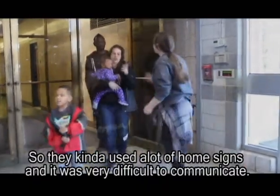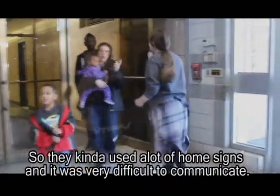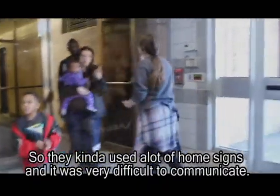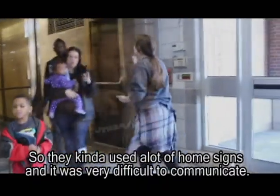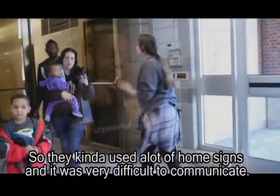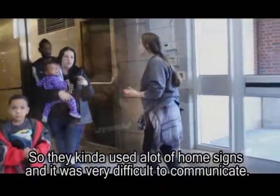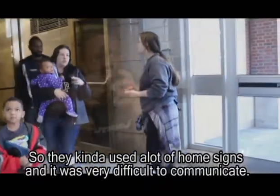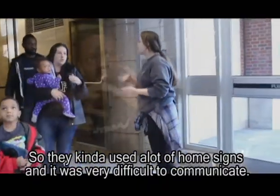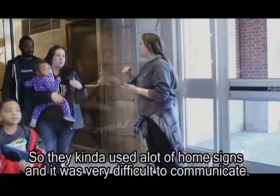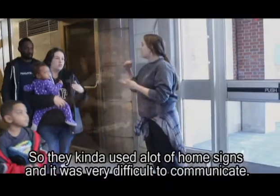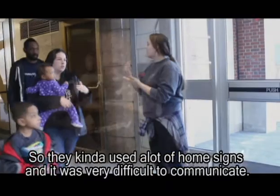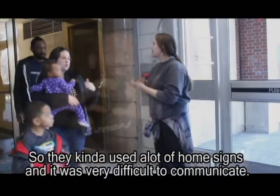communicate.